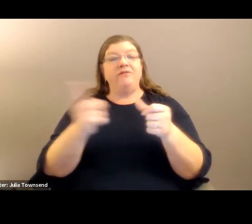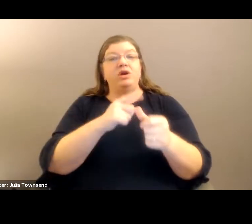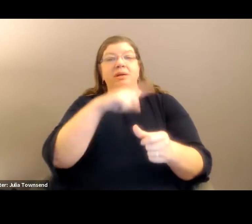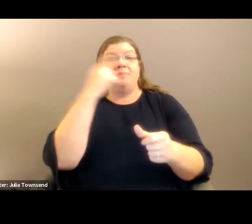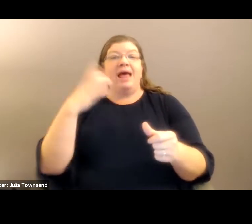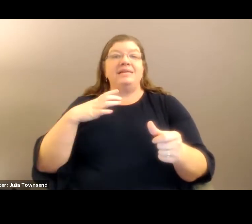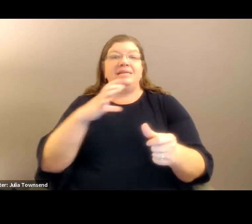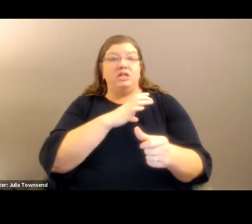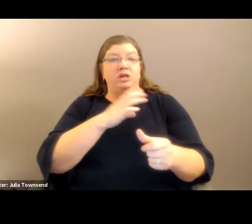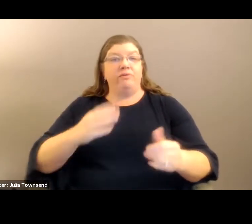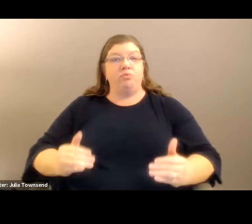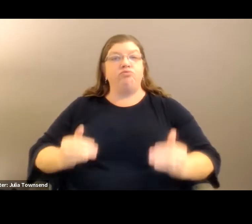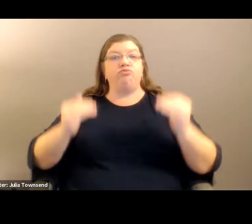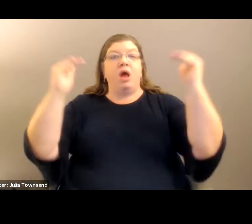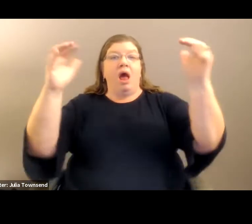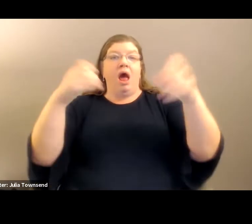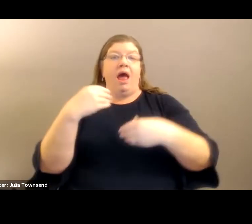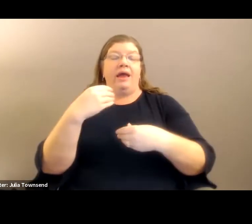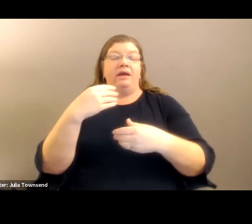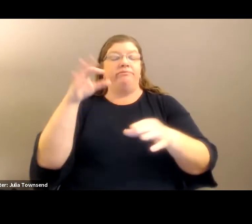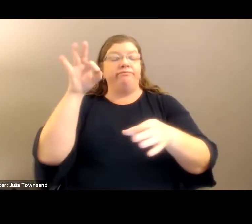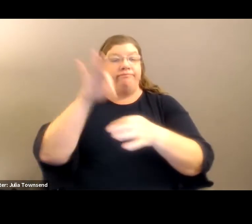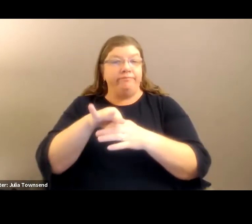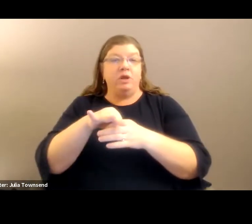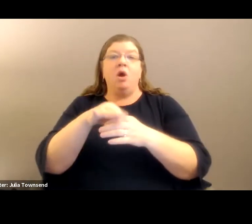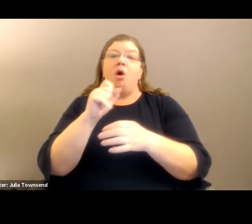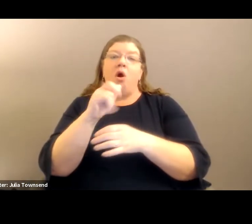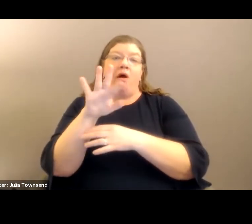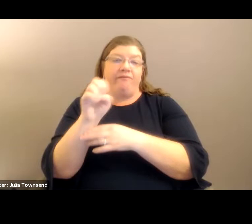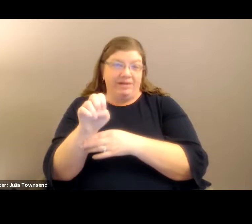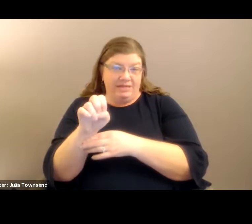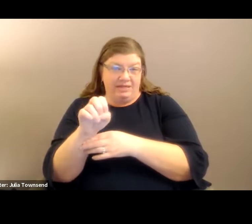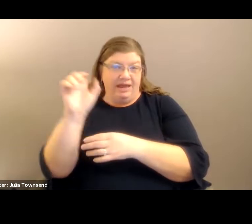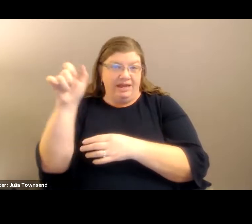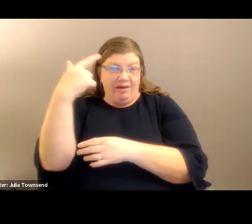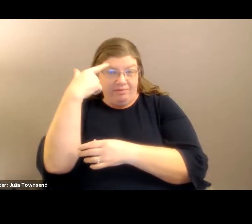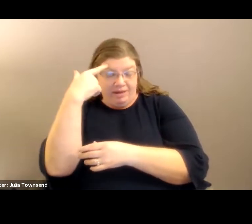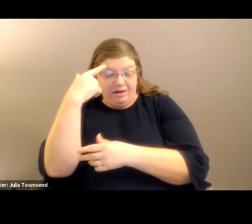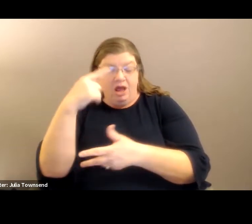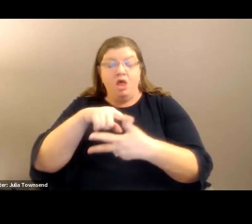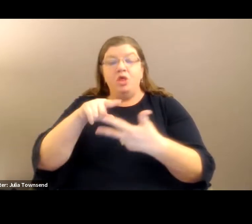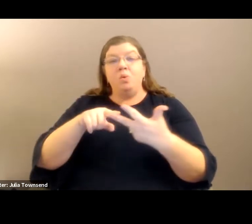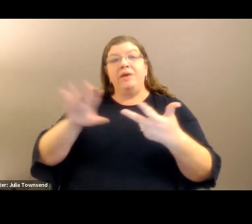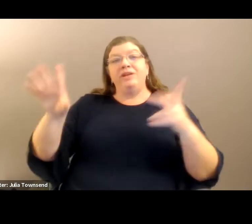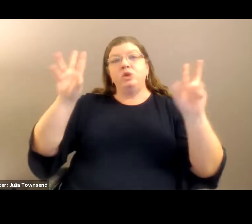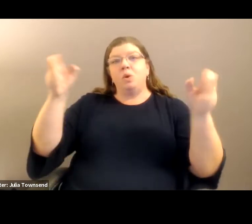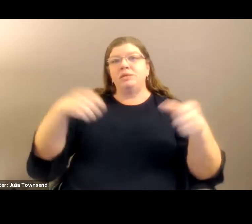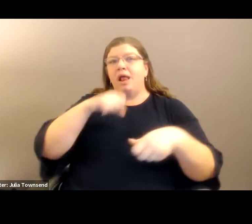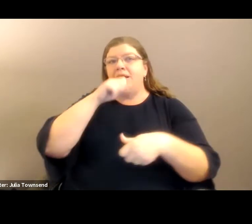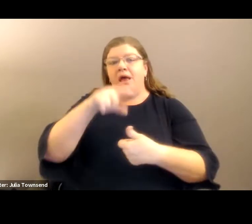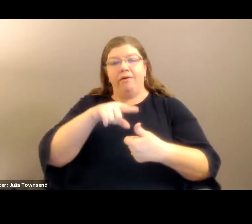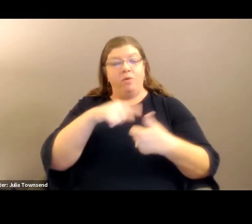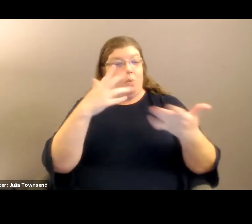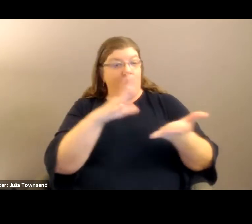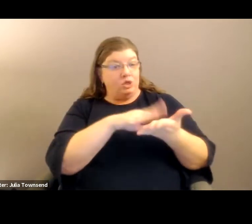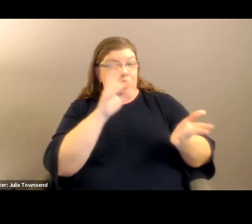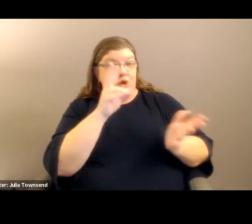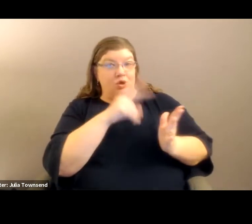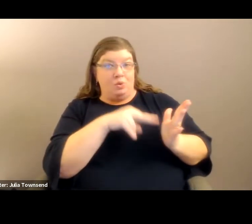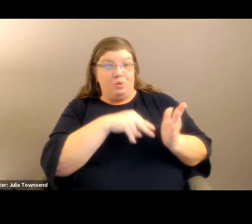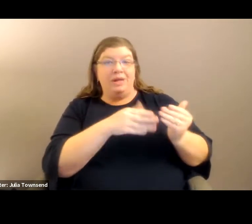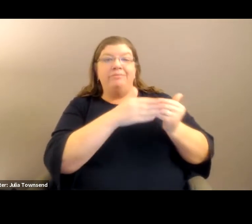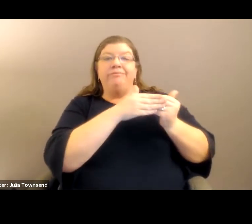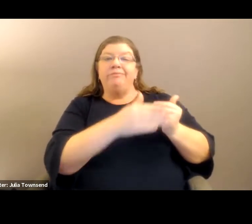to hold high office in government. And 3 quotes that I love are, "Once you learn to read, you will